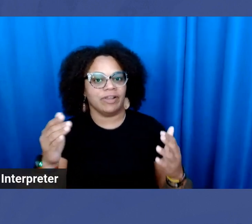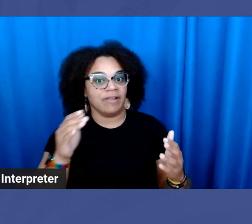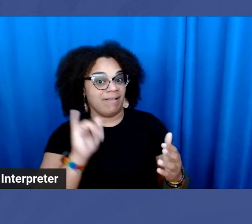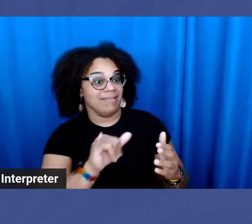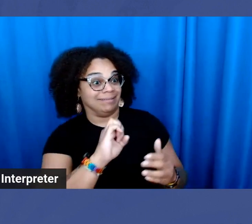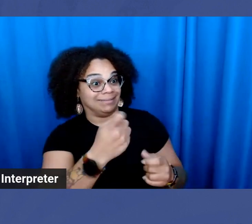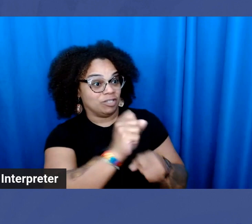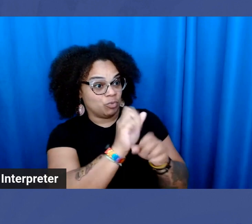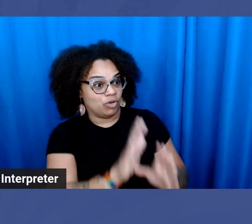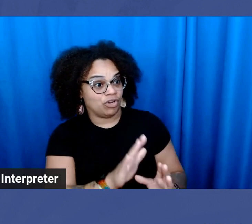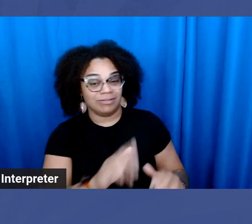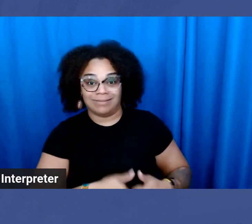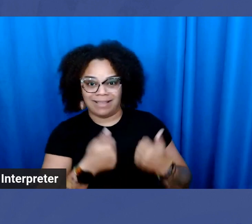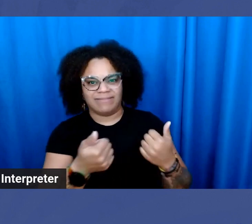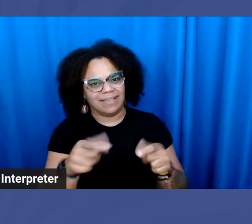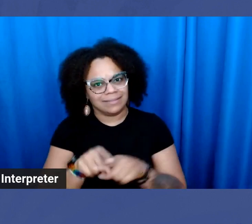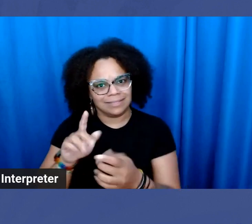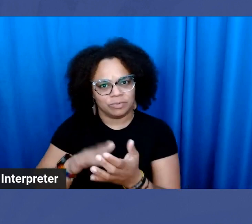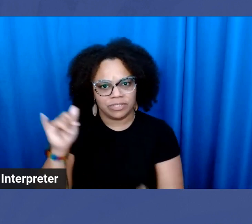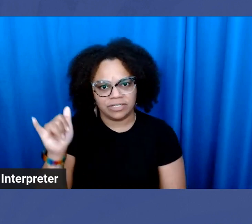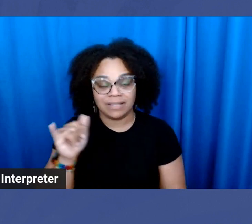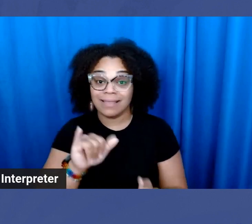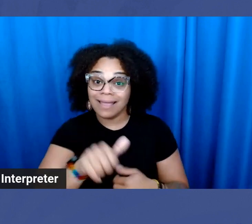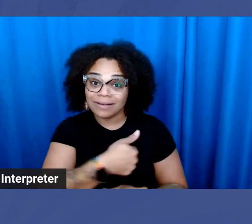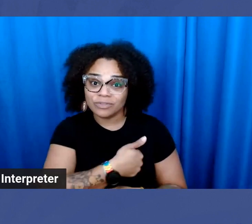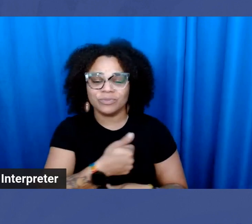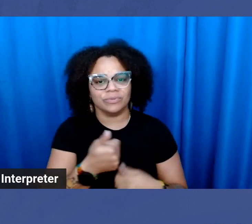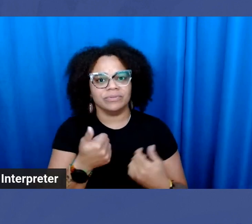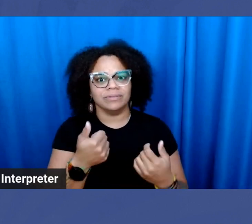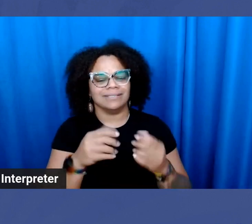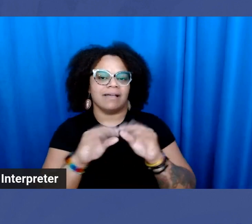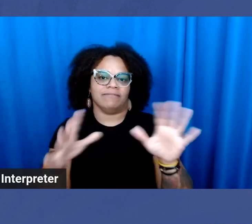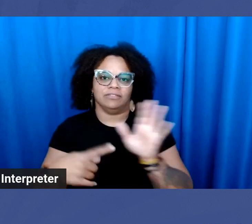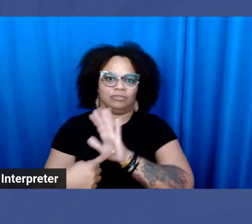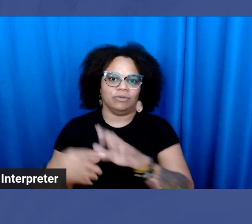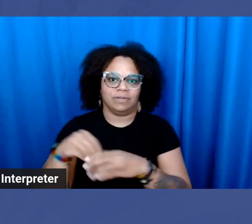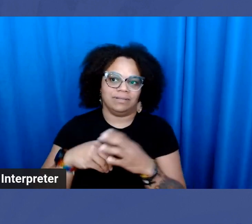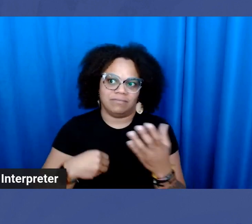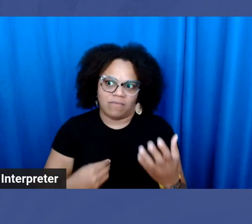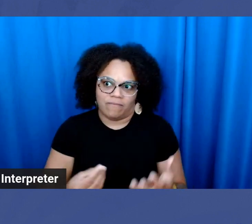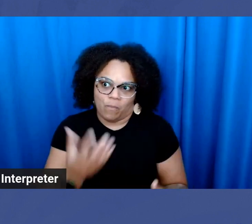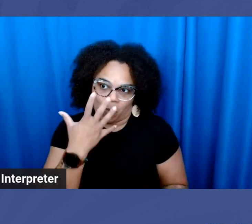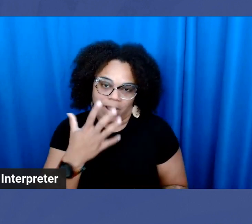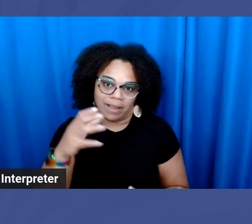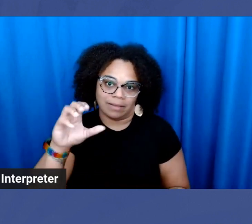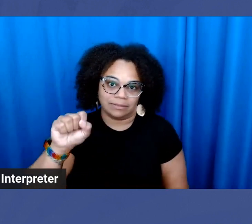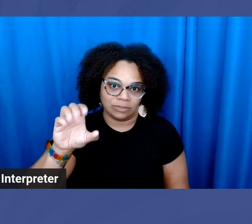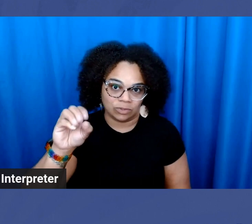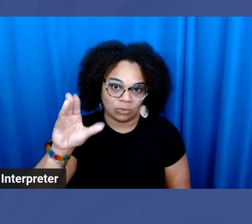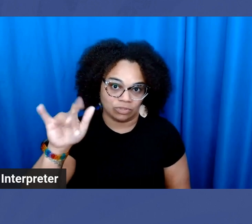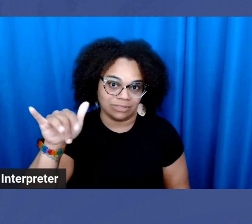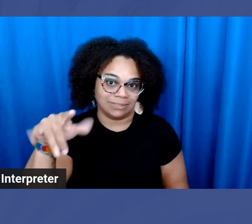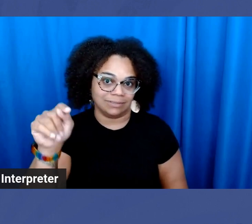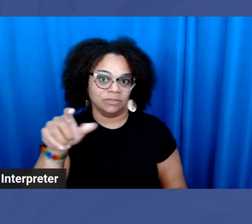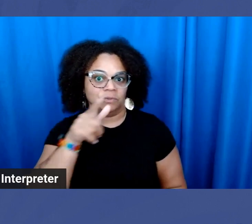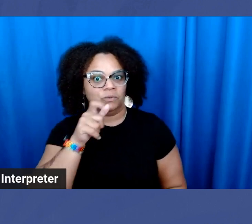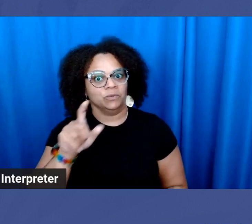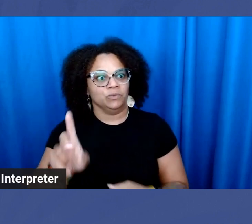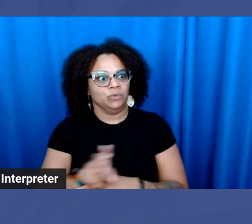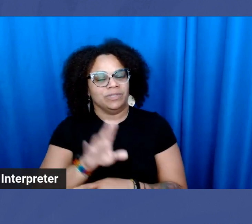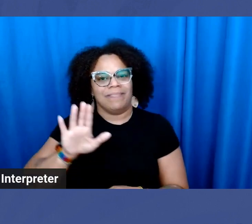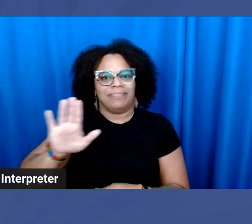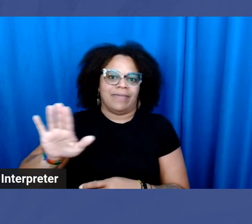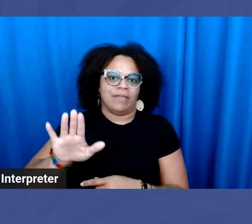This attitude is routinely reflected by often white socialists who use selective interpretations of sex